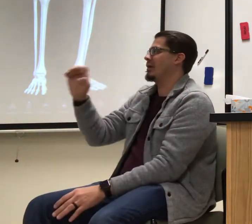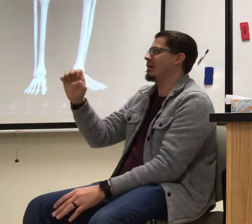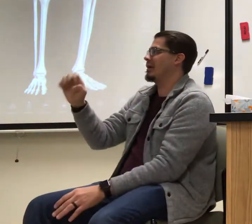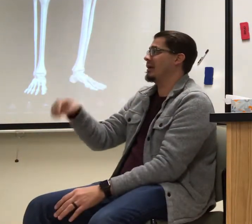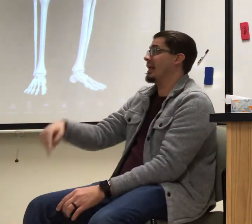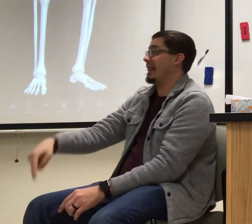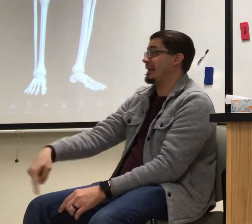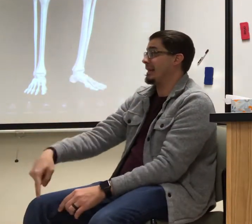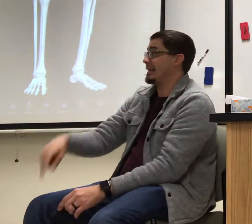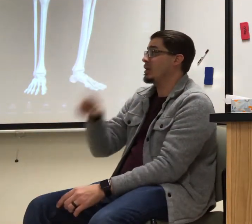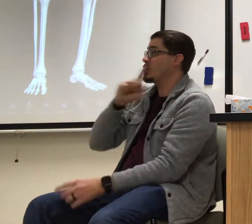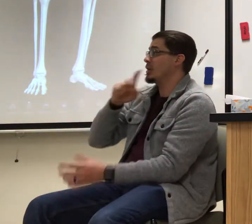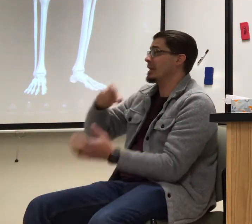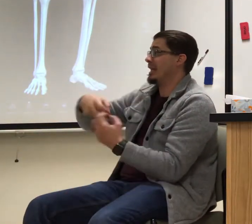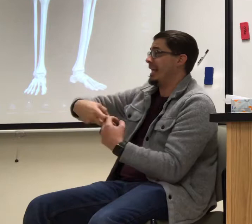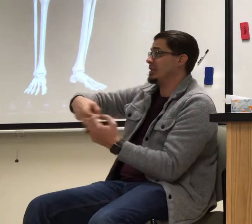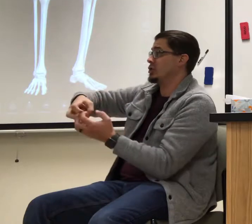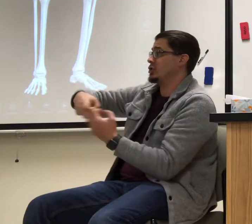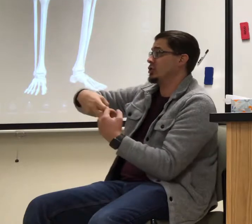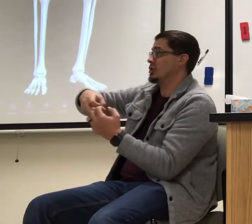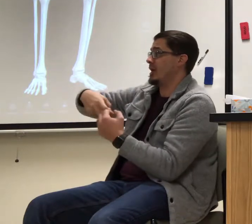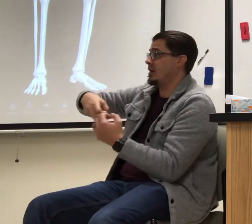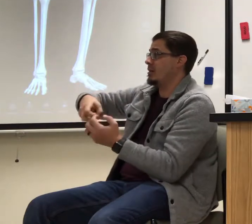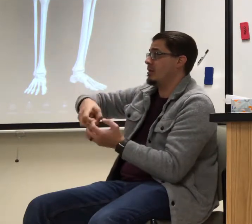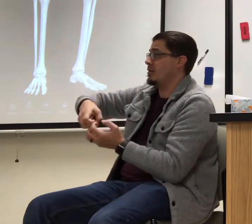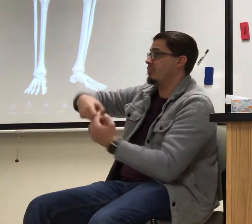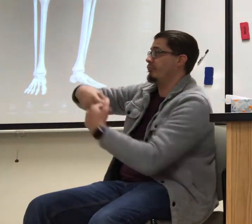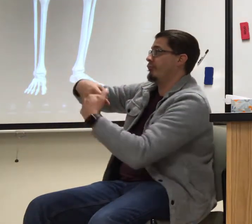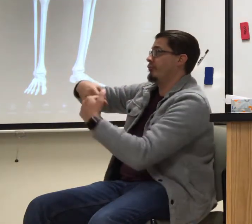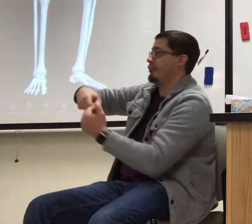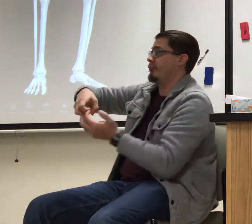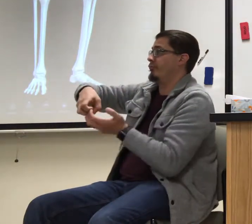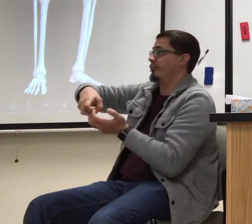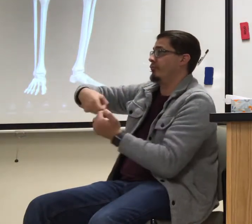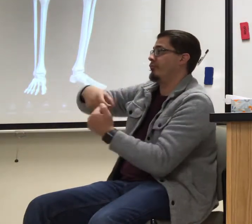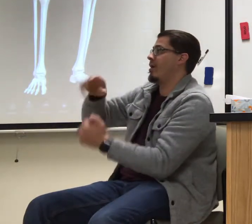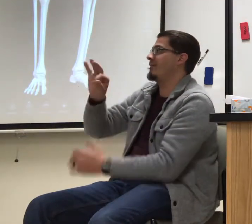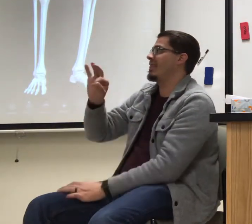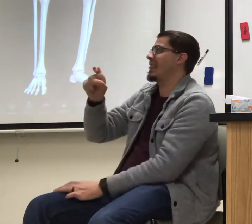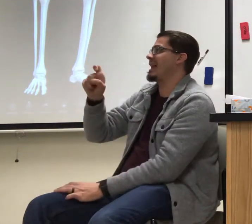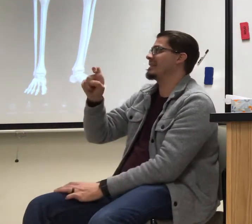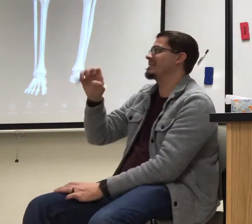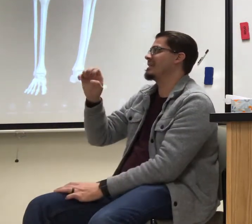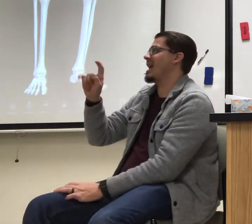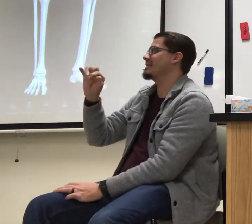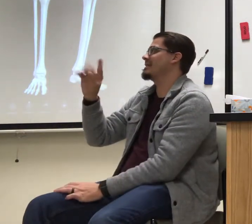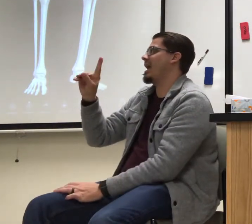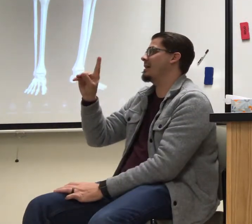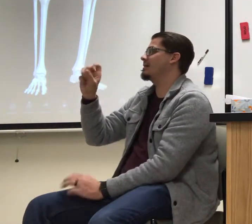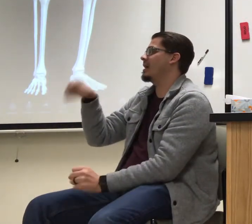knee is a hinge joint. It can flex and extend. So know those 2 movements.